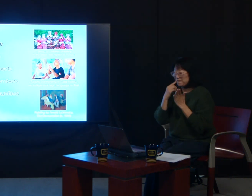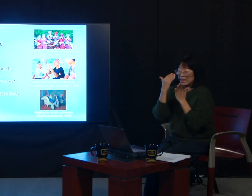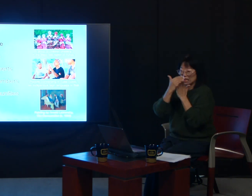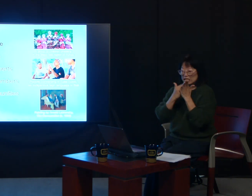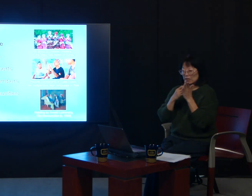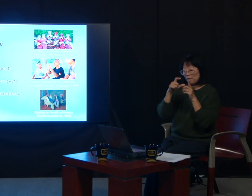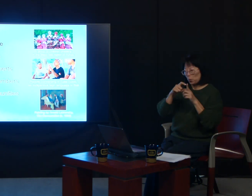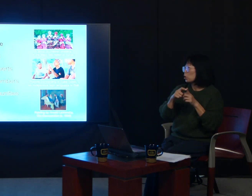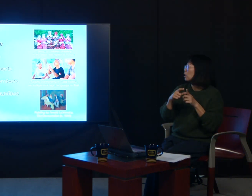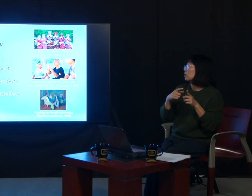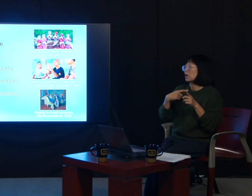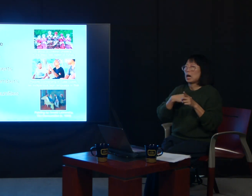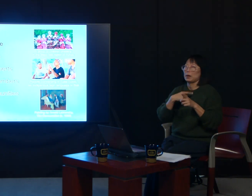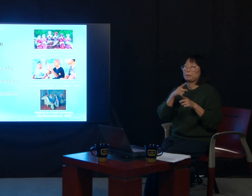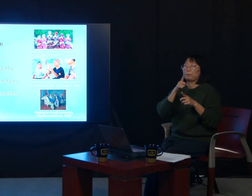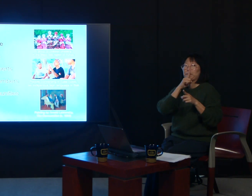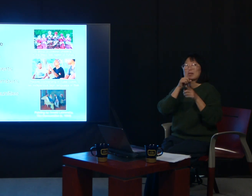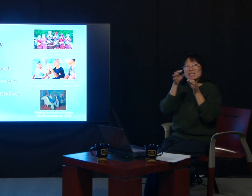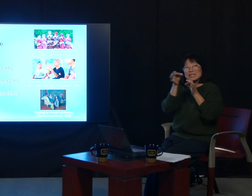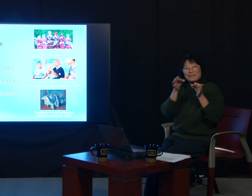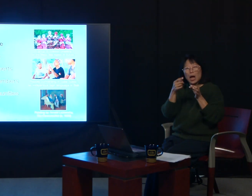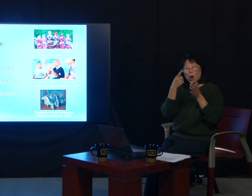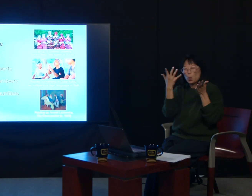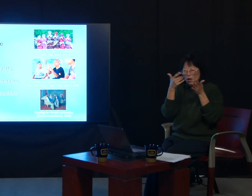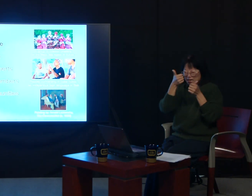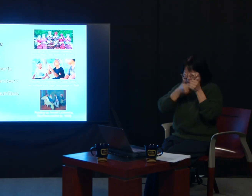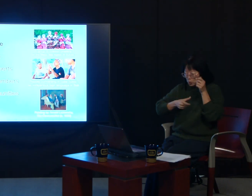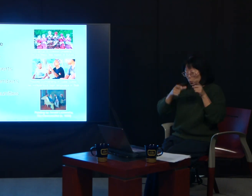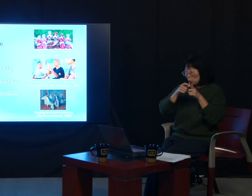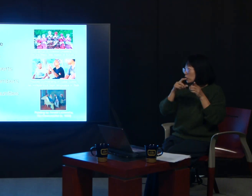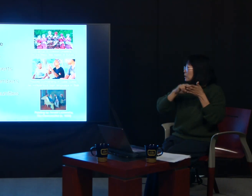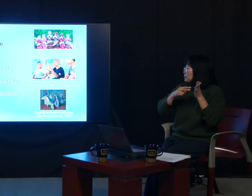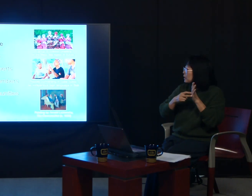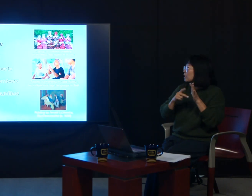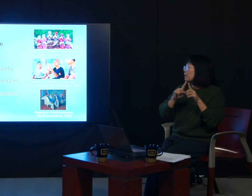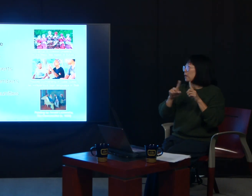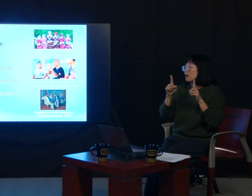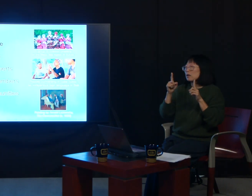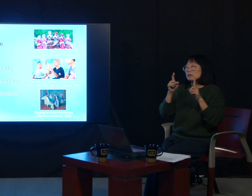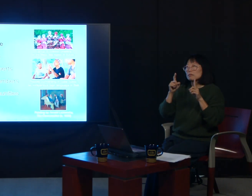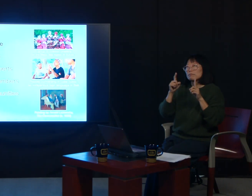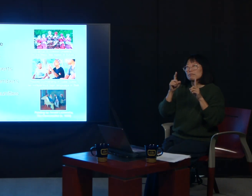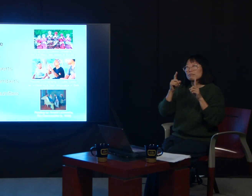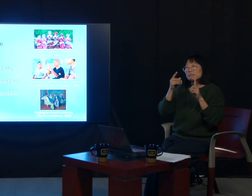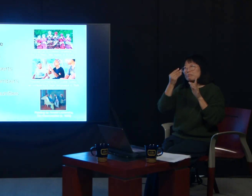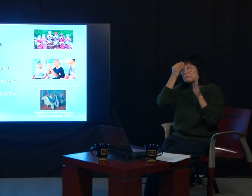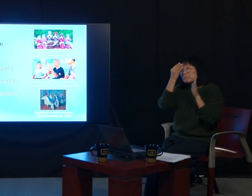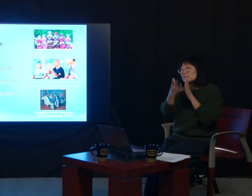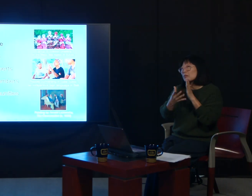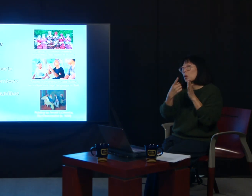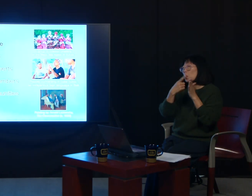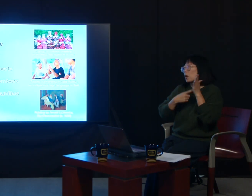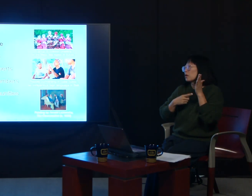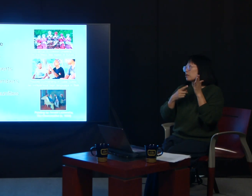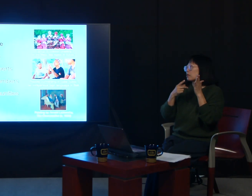The list of words, I'm not going to define what each word means, but instead tell